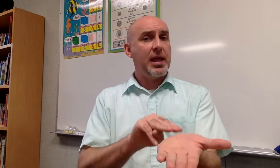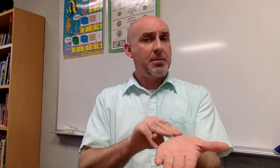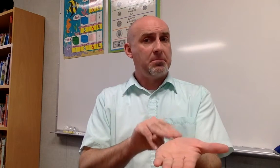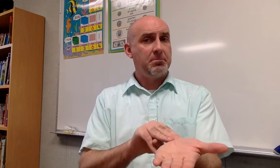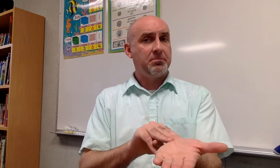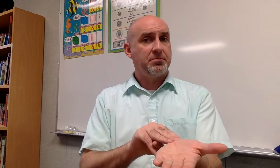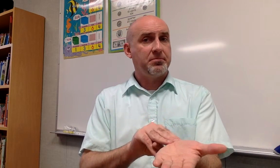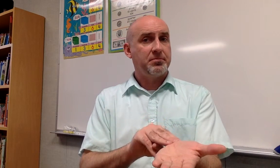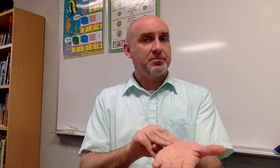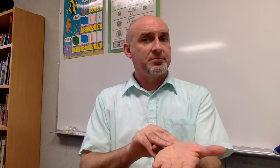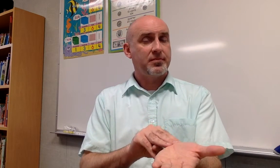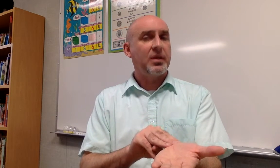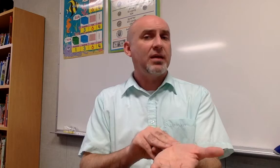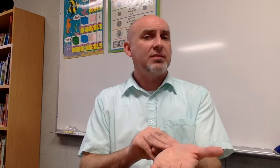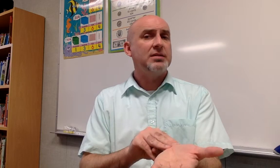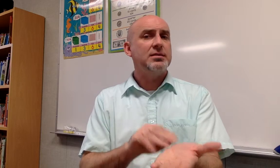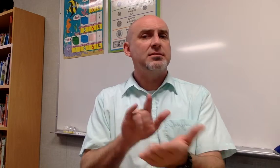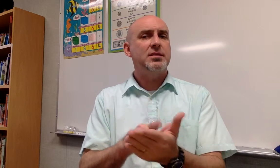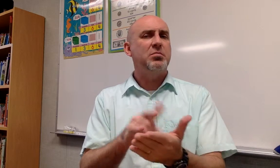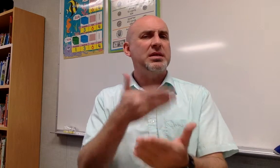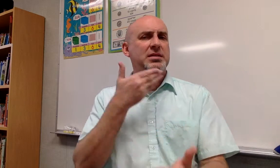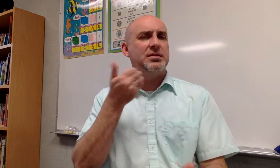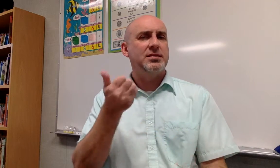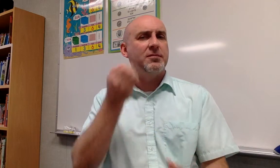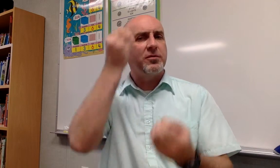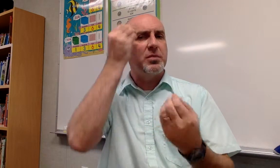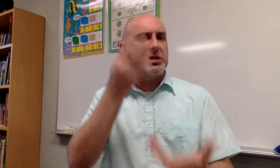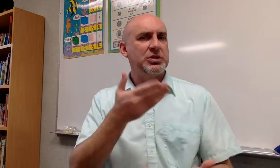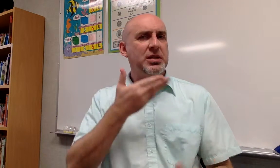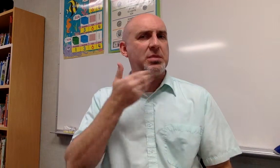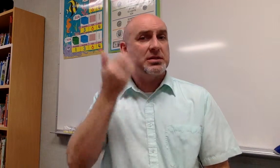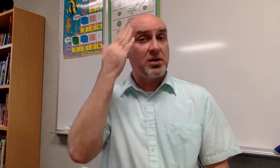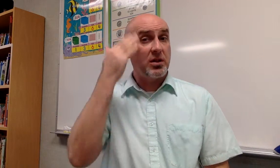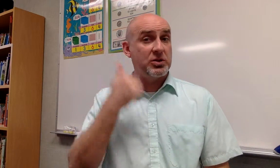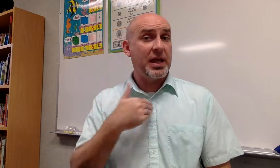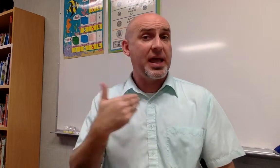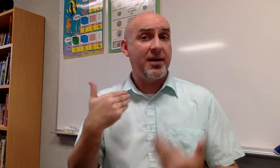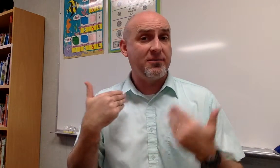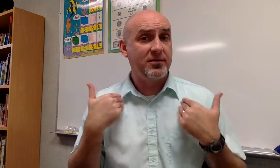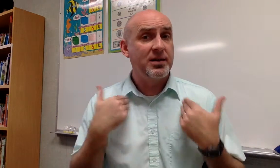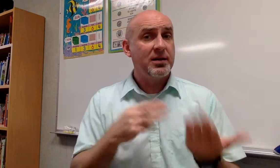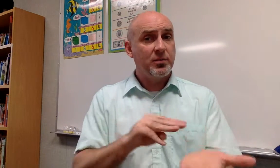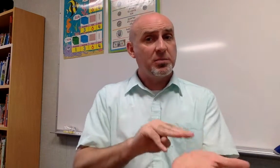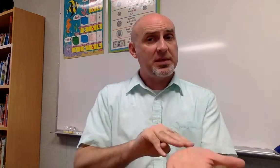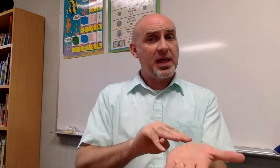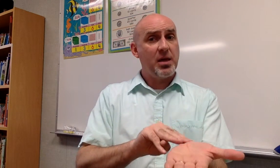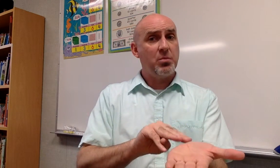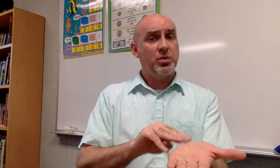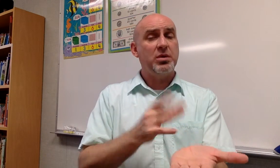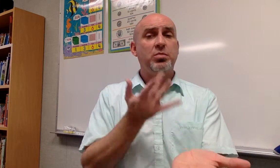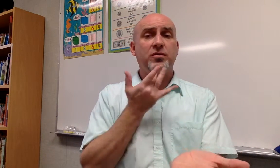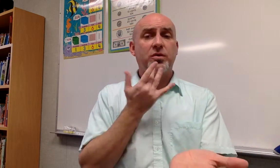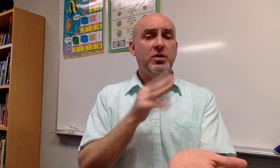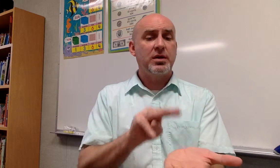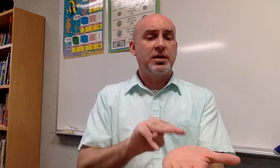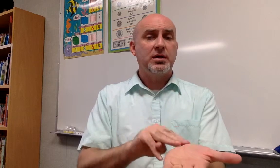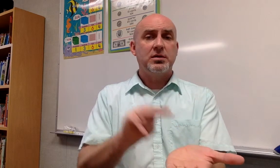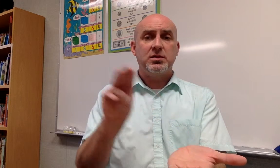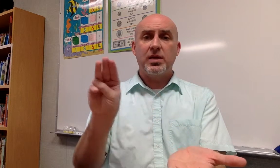M. Okay, that's the best information, the best knowledge I have. The M would be preferred. So the